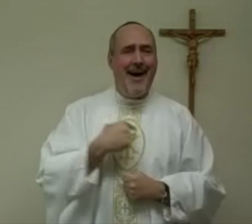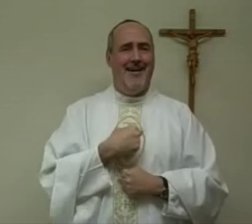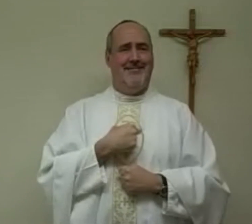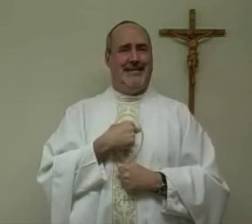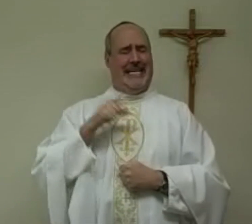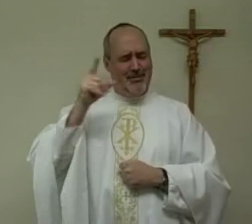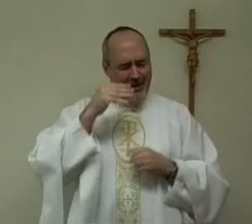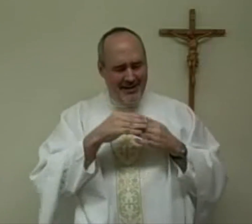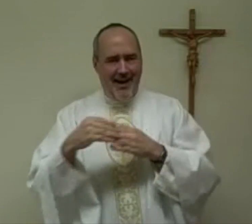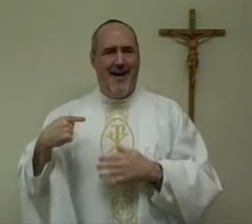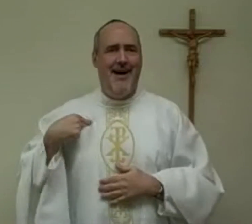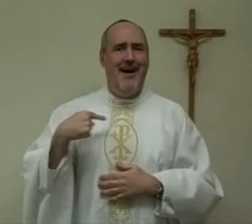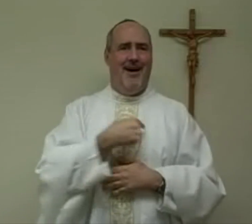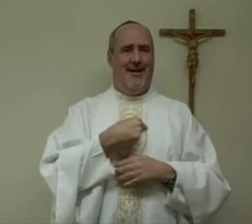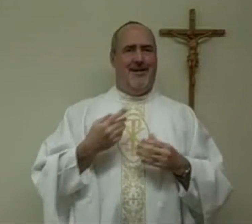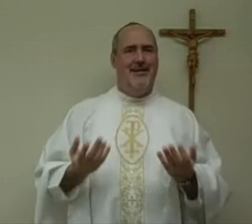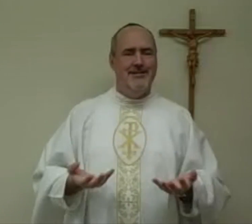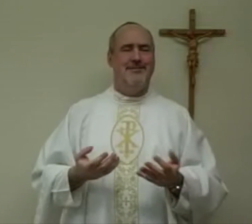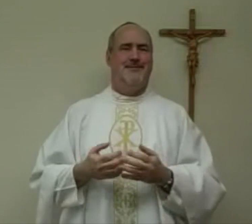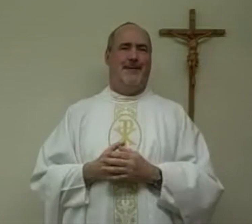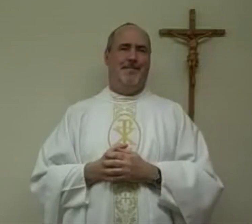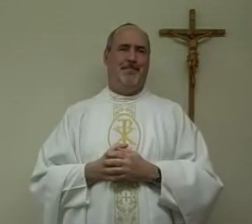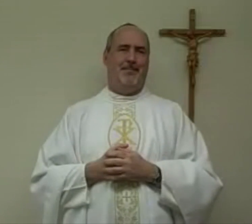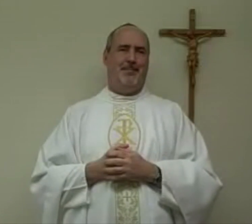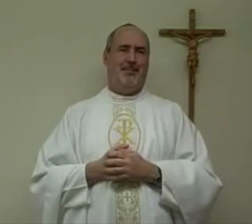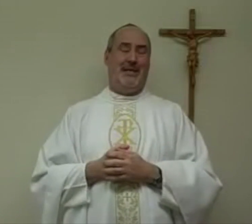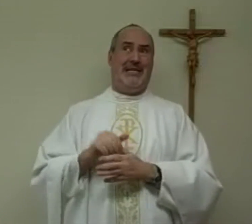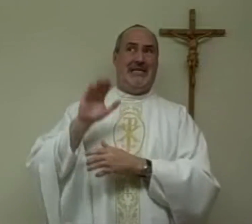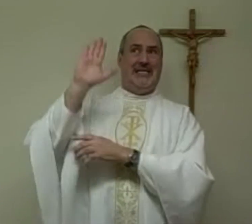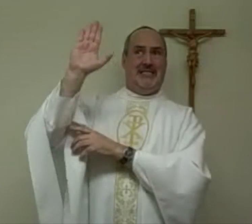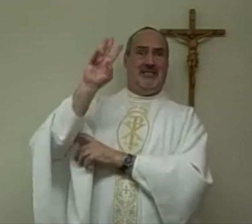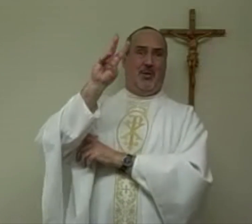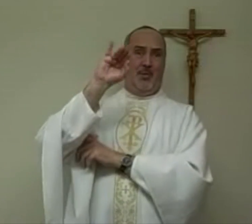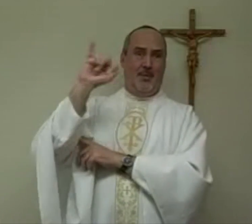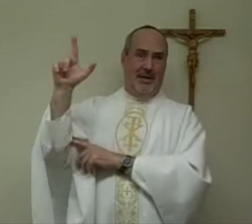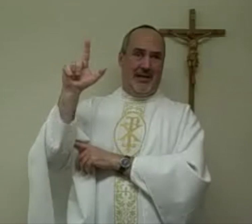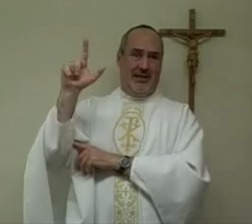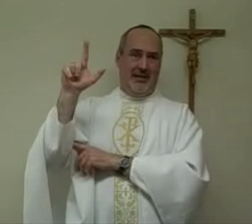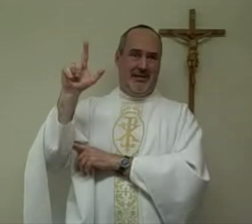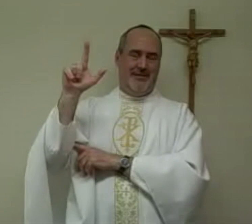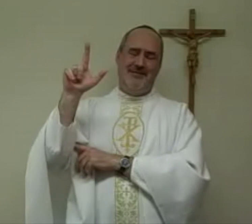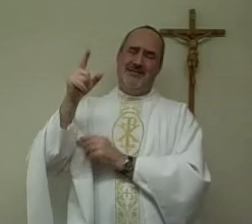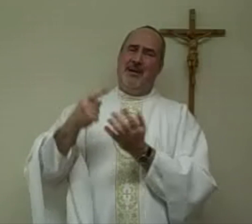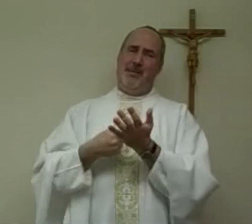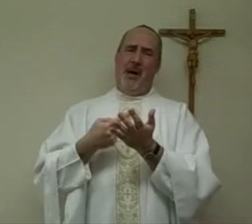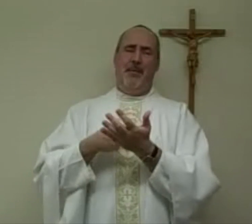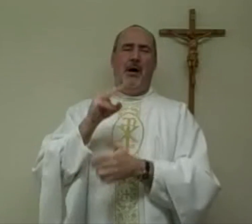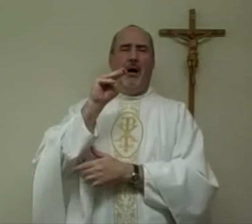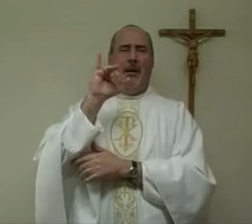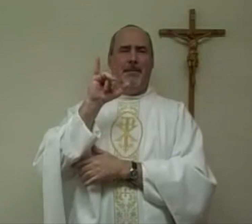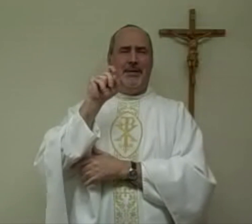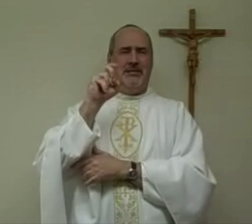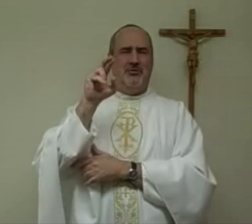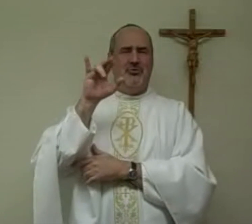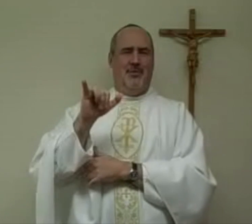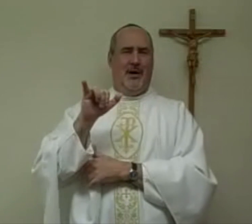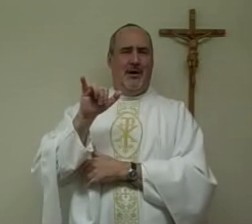knows what's best for us, and He loves us and will lead us where we need to go. His will can sometimes